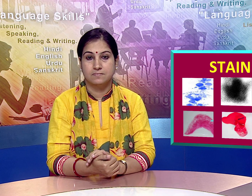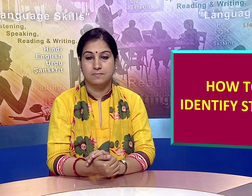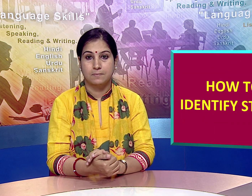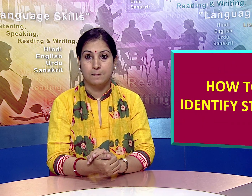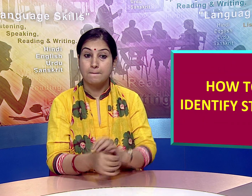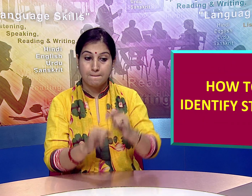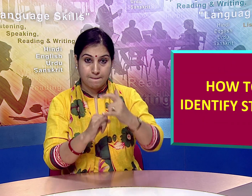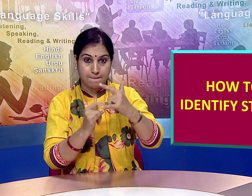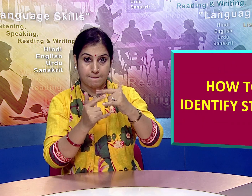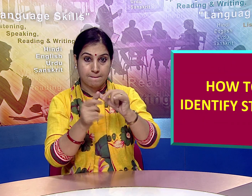Stain identification